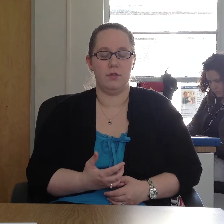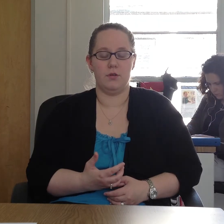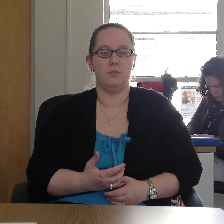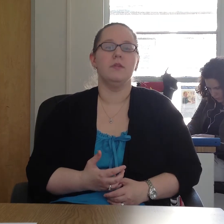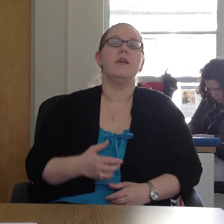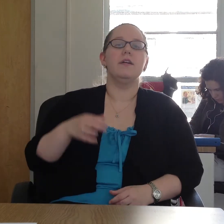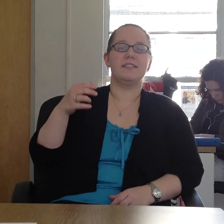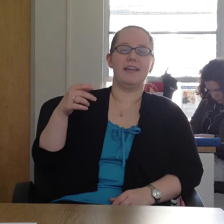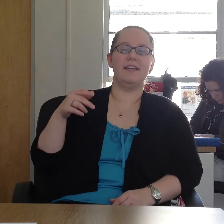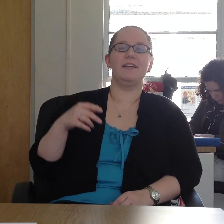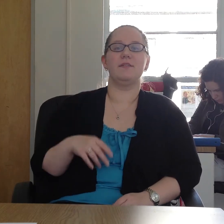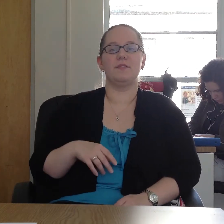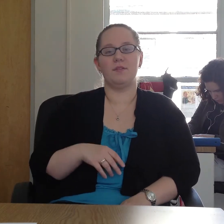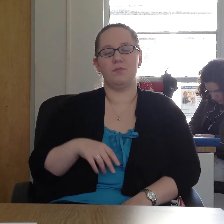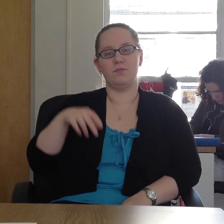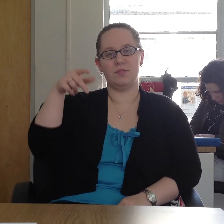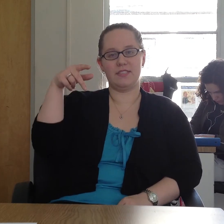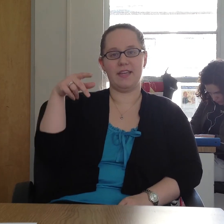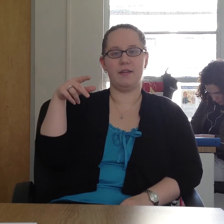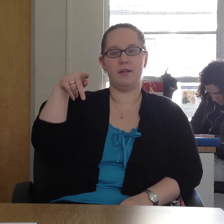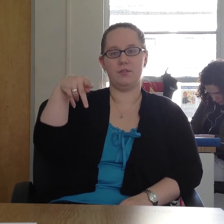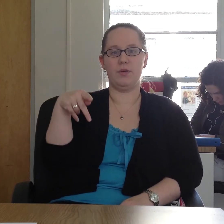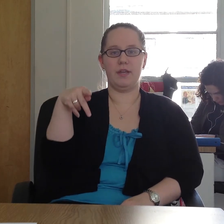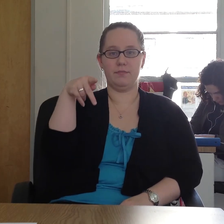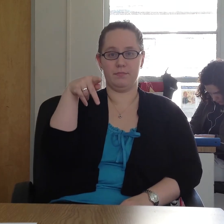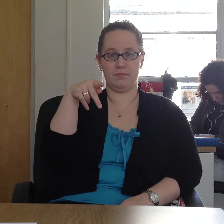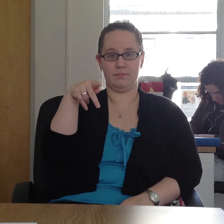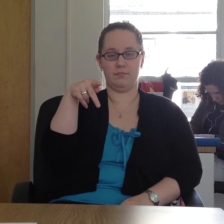No. Say it, do it again.